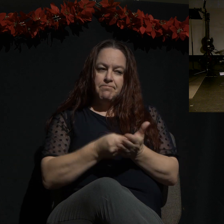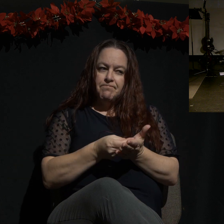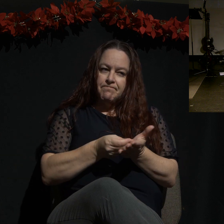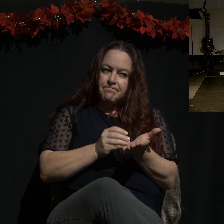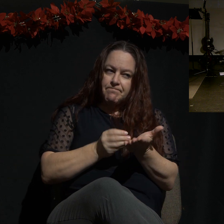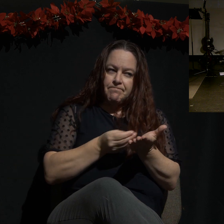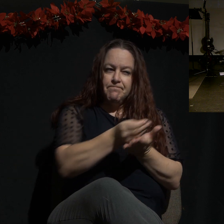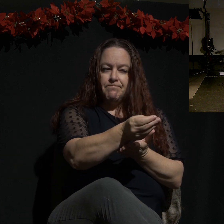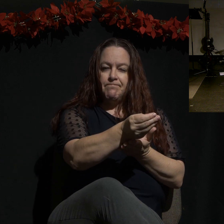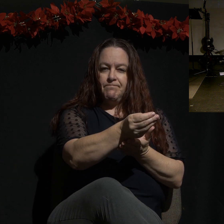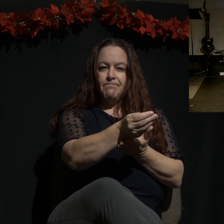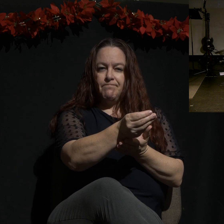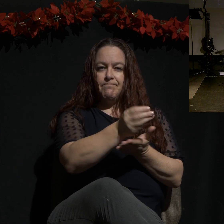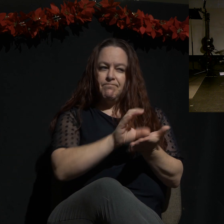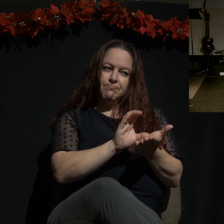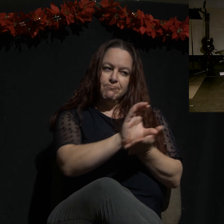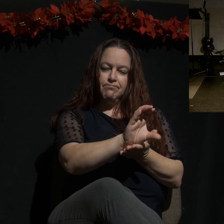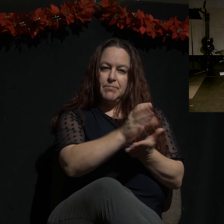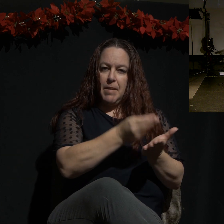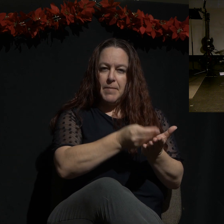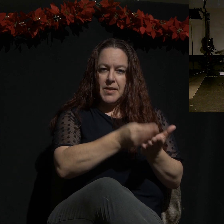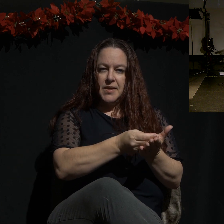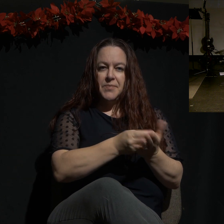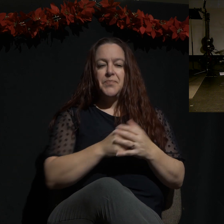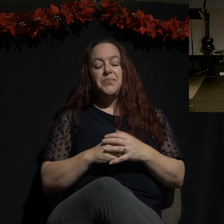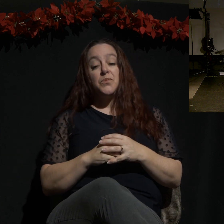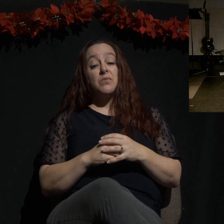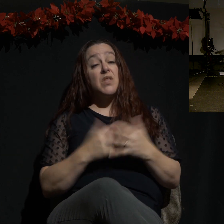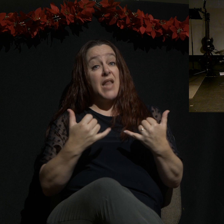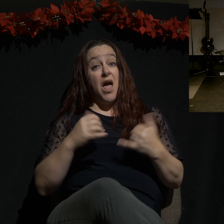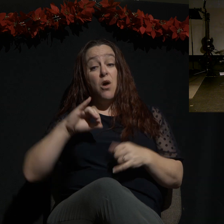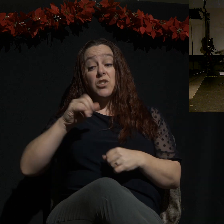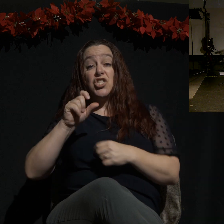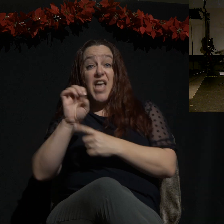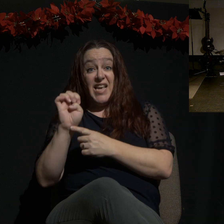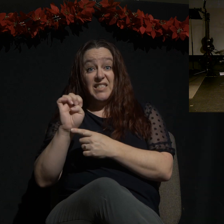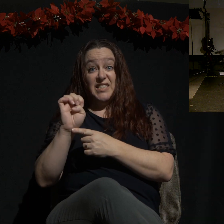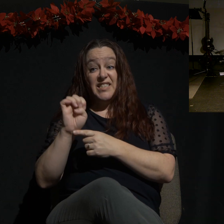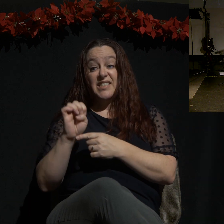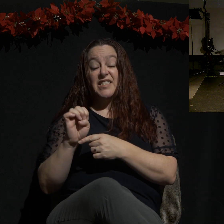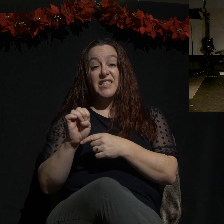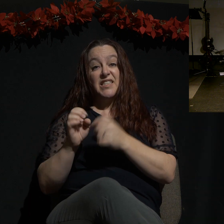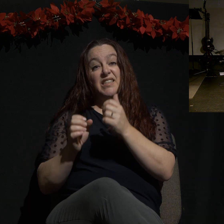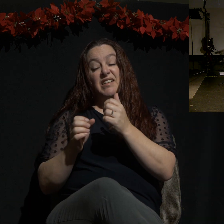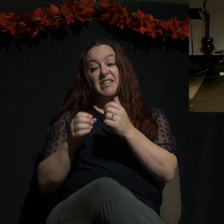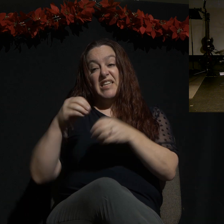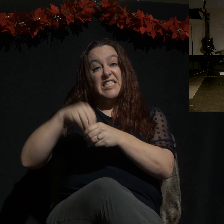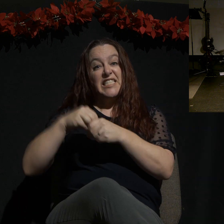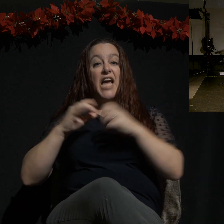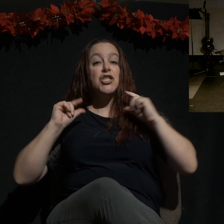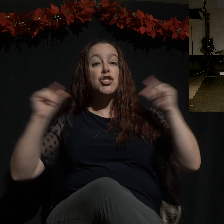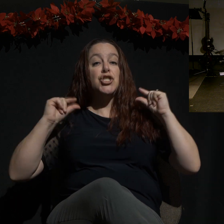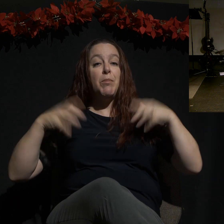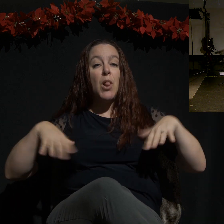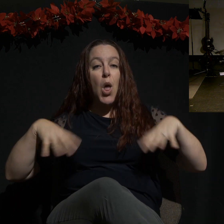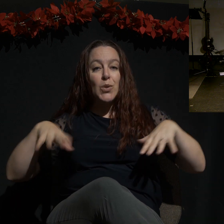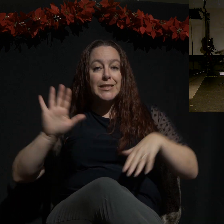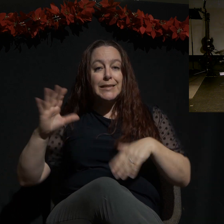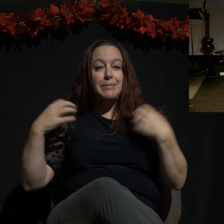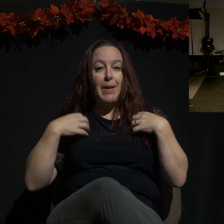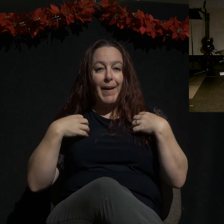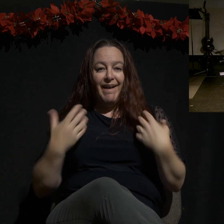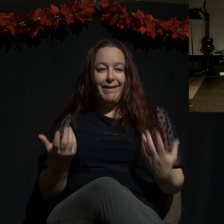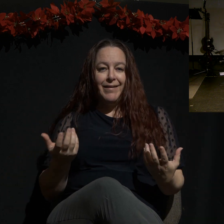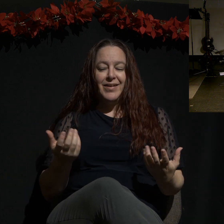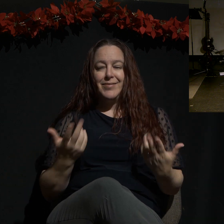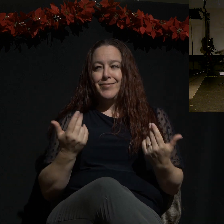my money on it. Now, Jace is carrying around mostly gym clothes,